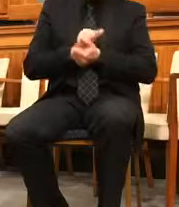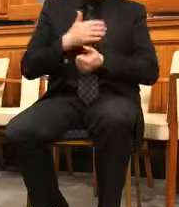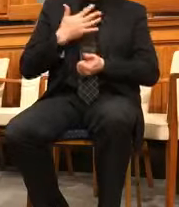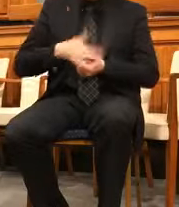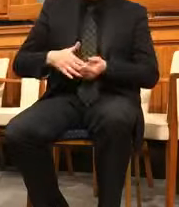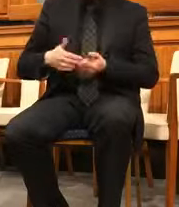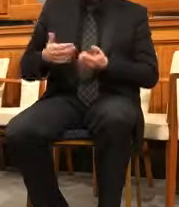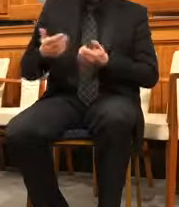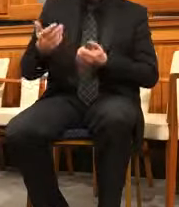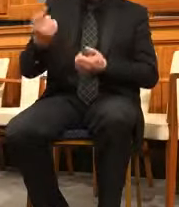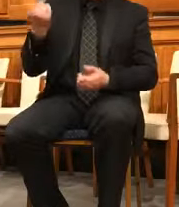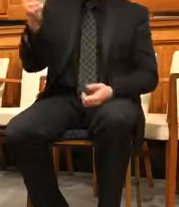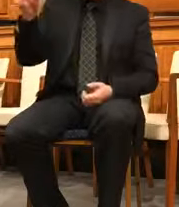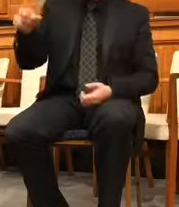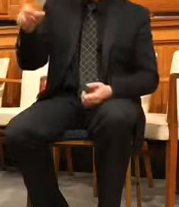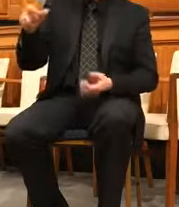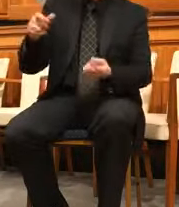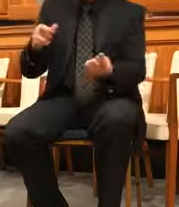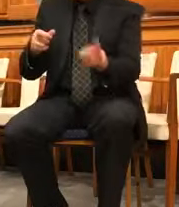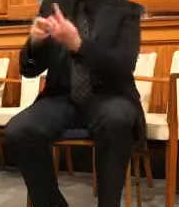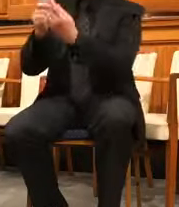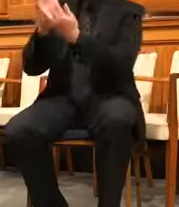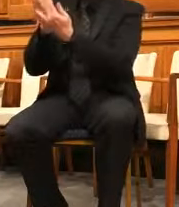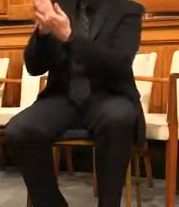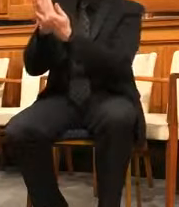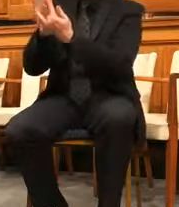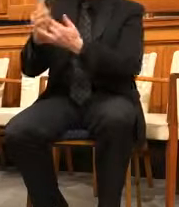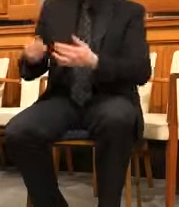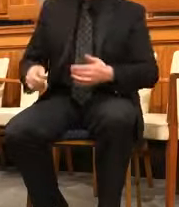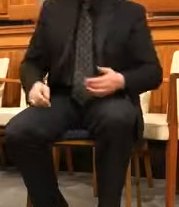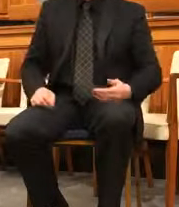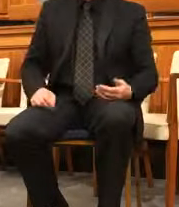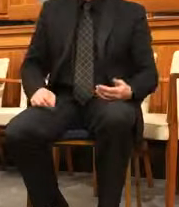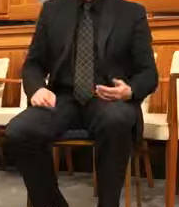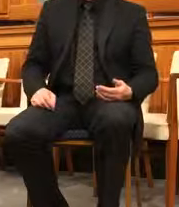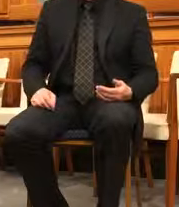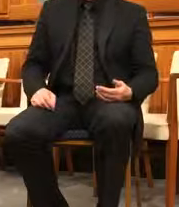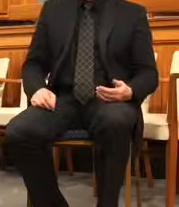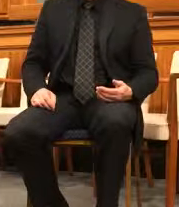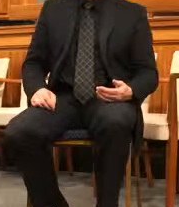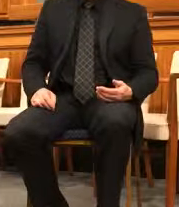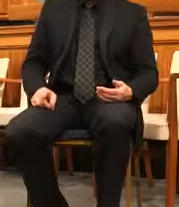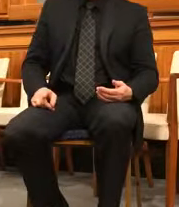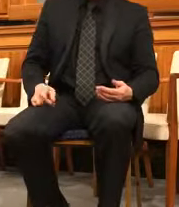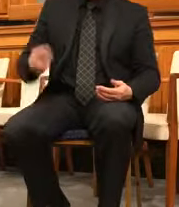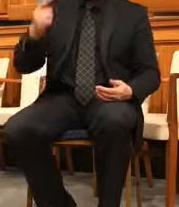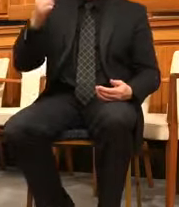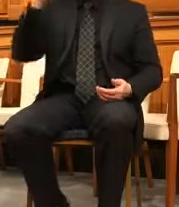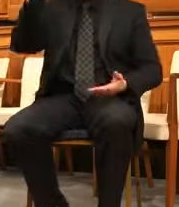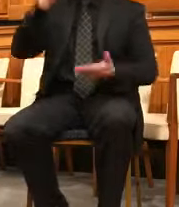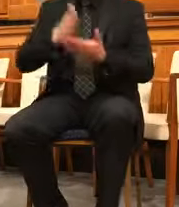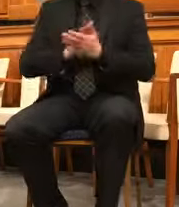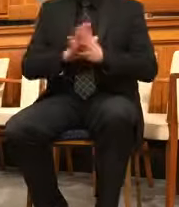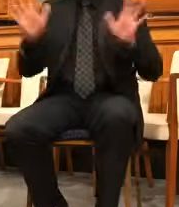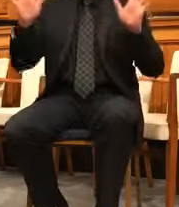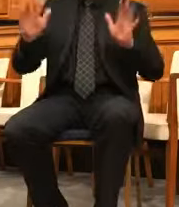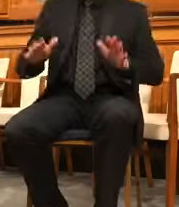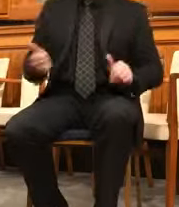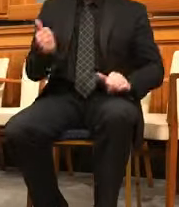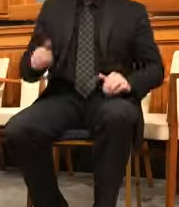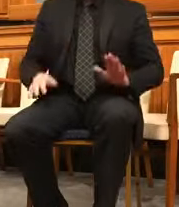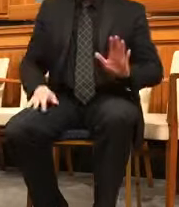You don't just believe, that's it. I'm home and dry. No. difficult to understand.